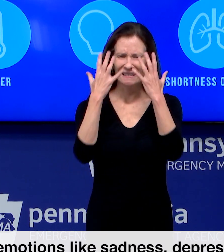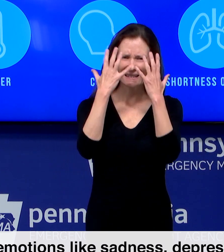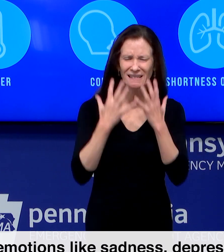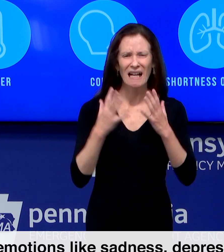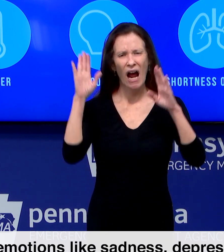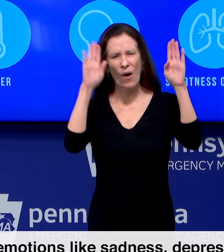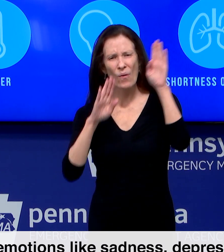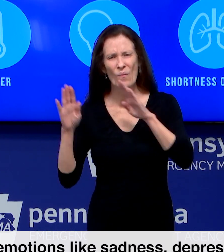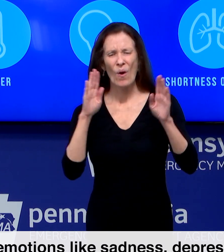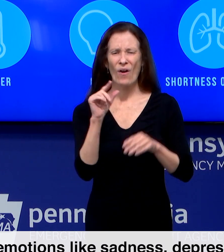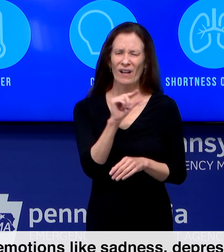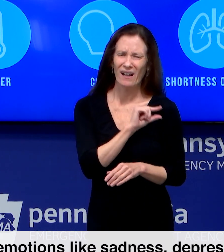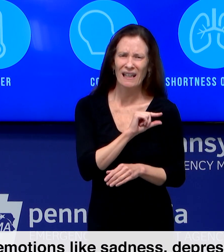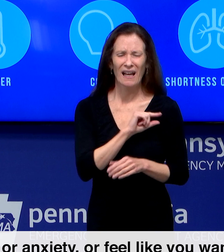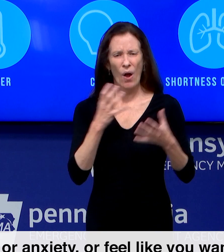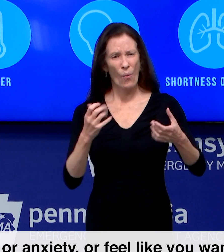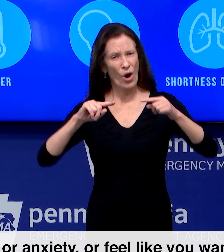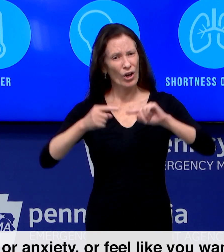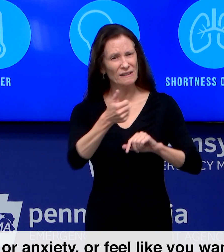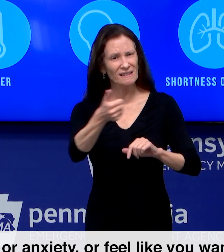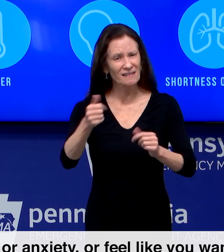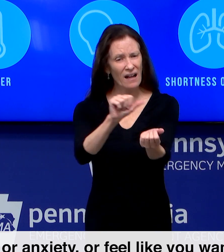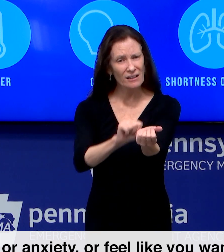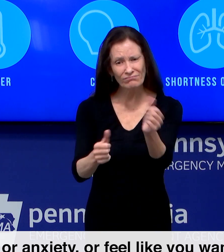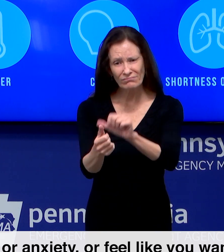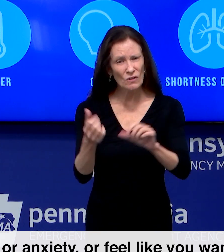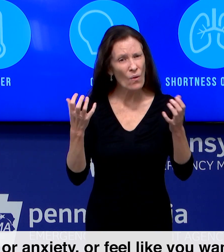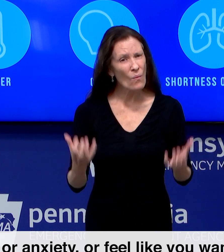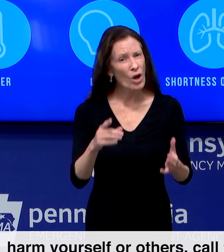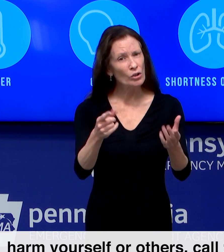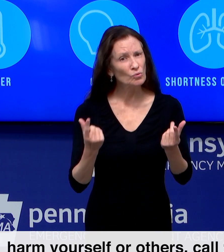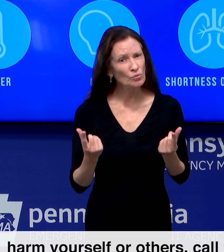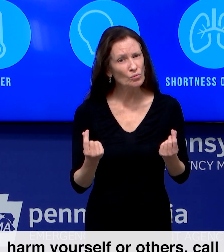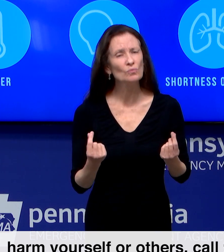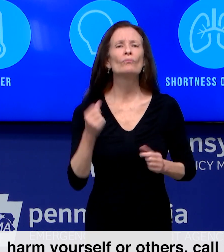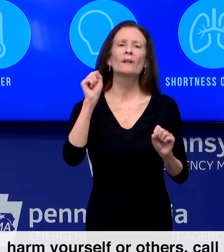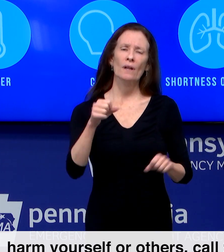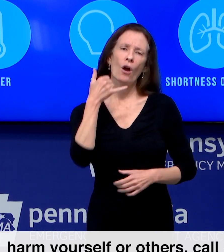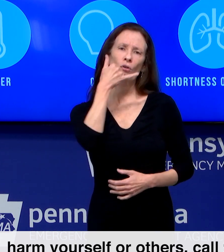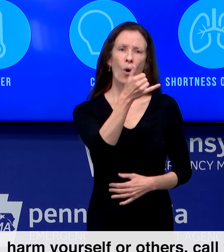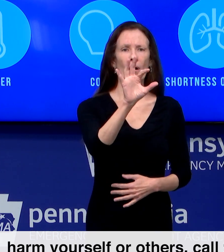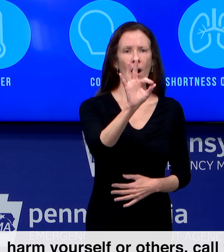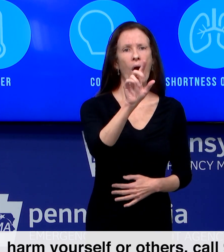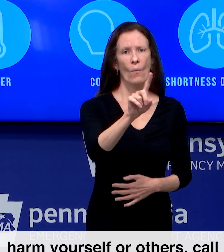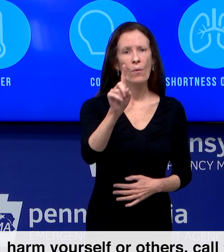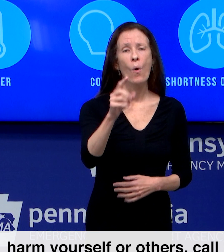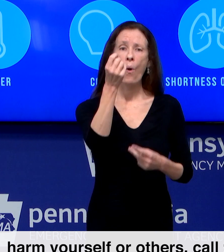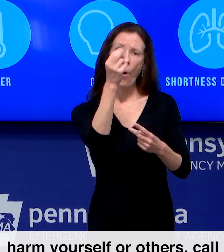like sadness, depression, or anxiety, or feel like you want to harm yourself or others, call